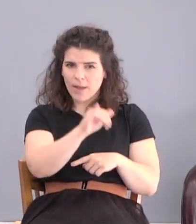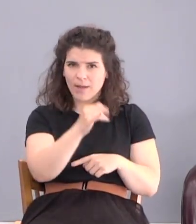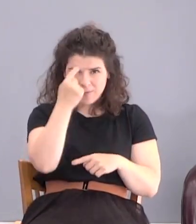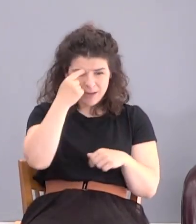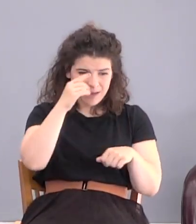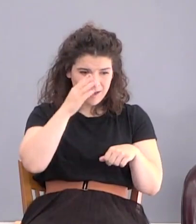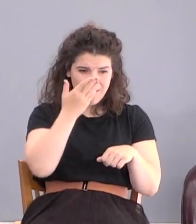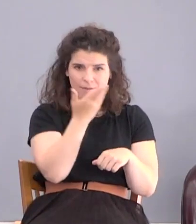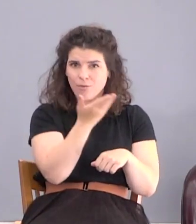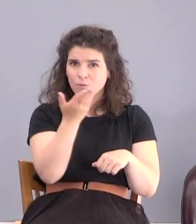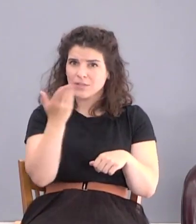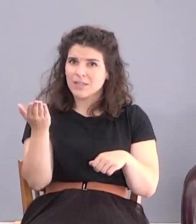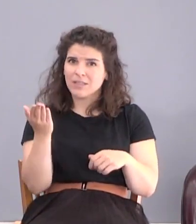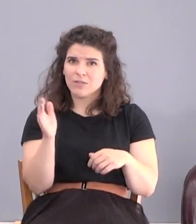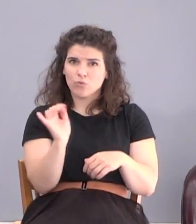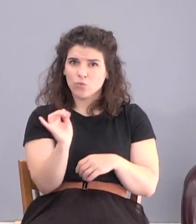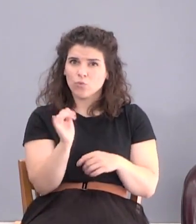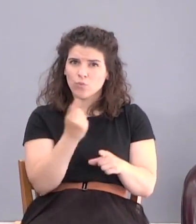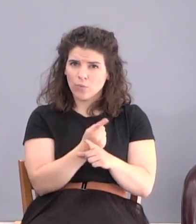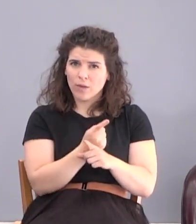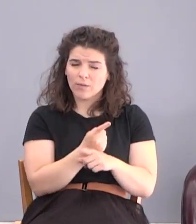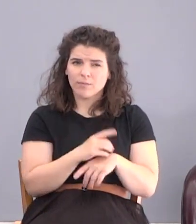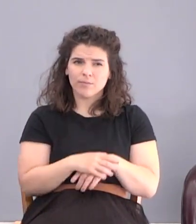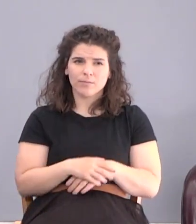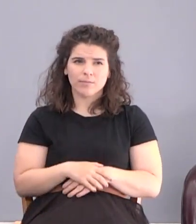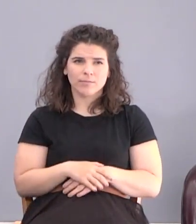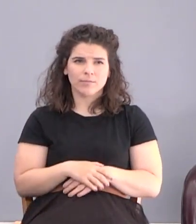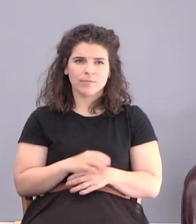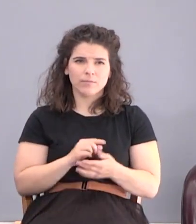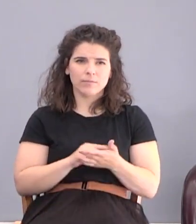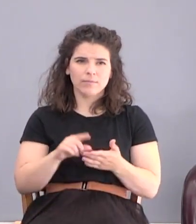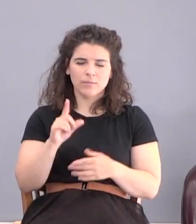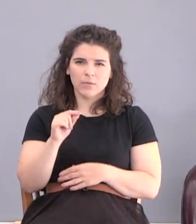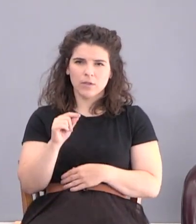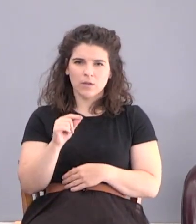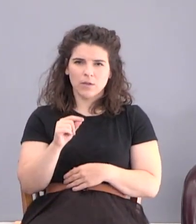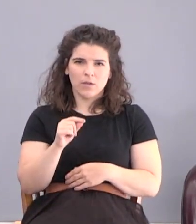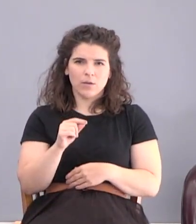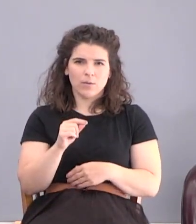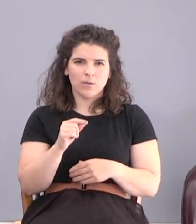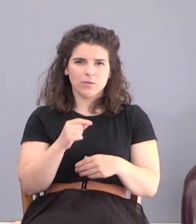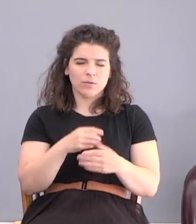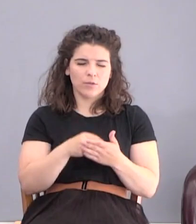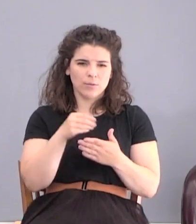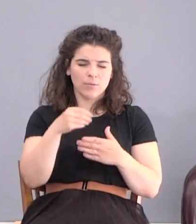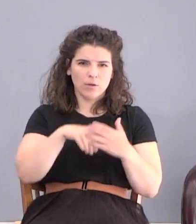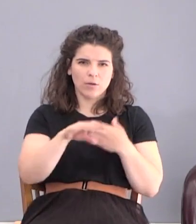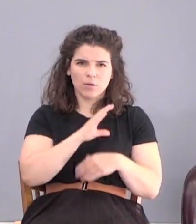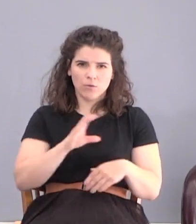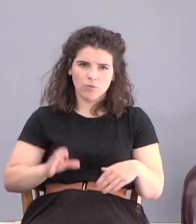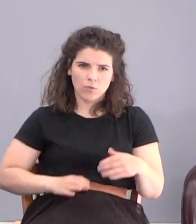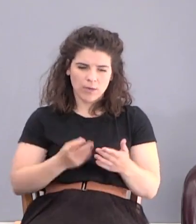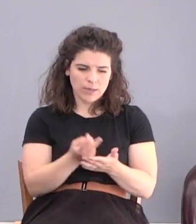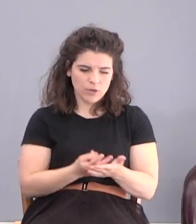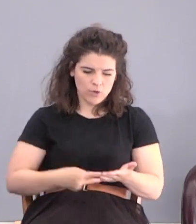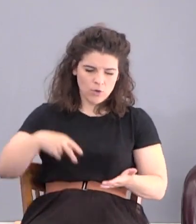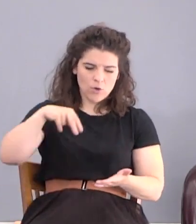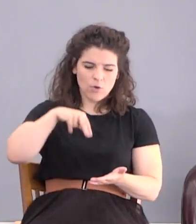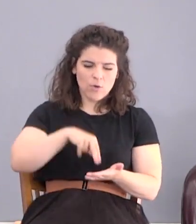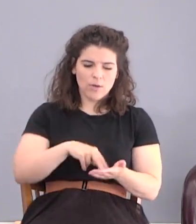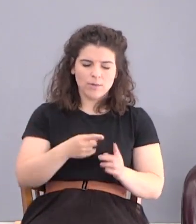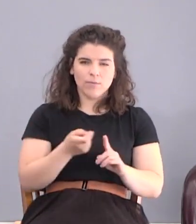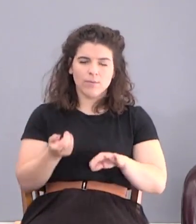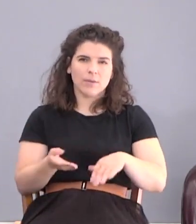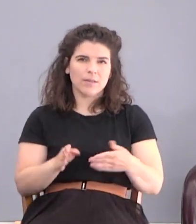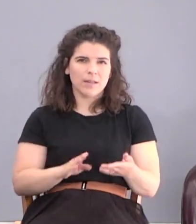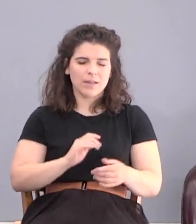thinking on those things? Look at verse 20, which he wrought in Christ when he raised him from the dead and set him at his own right hand in